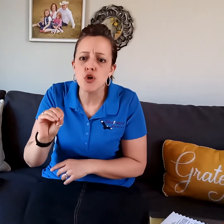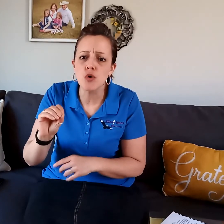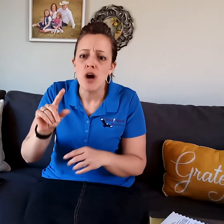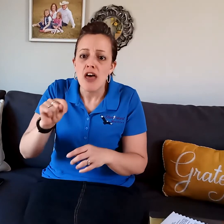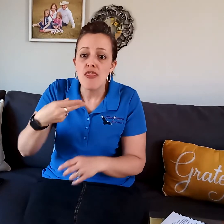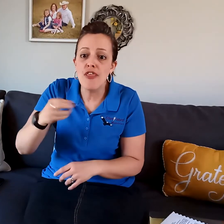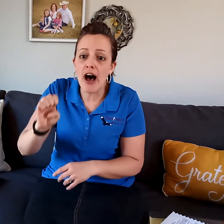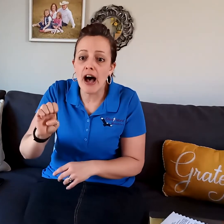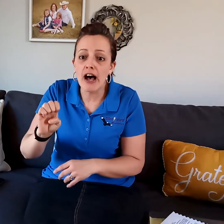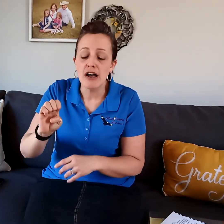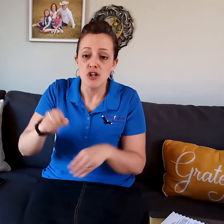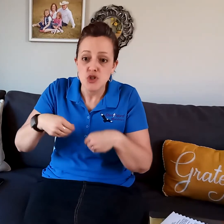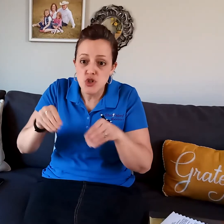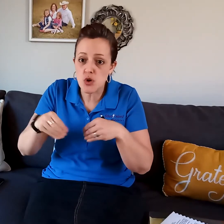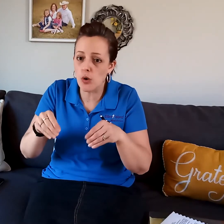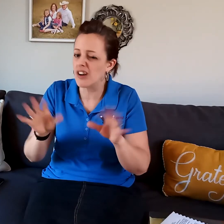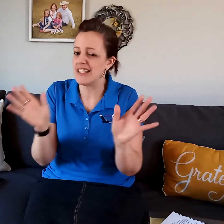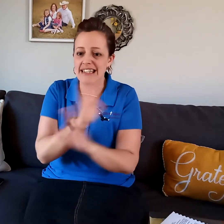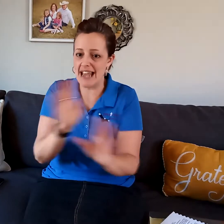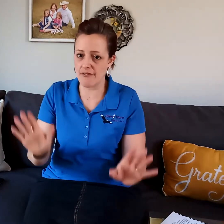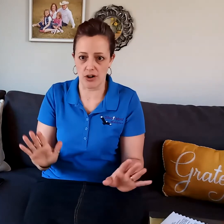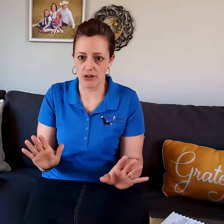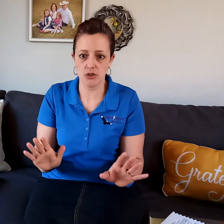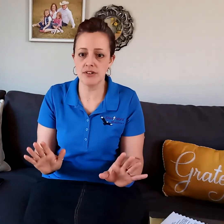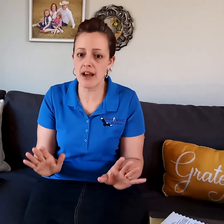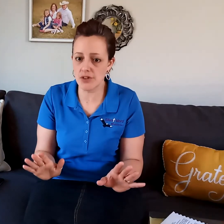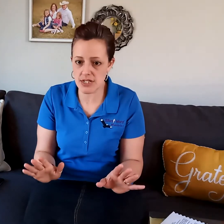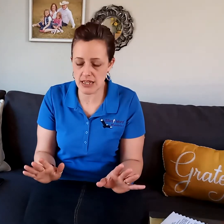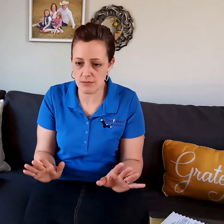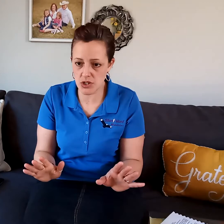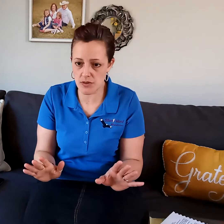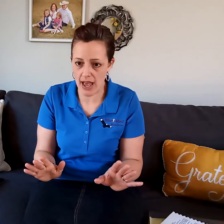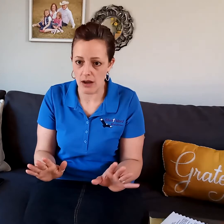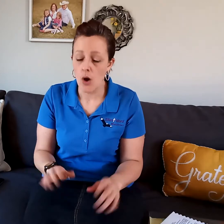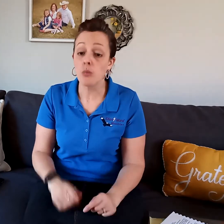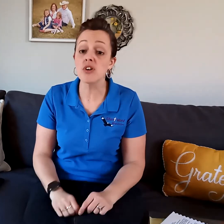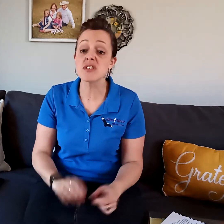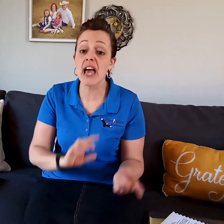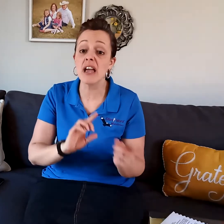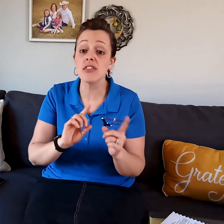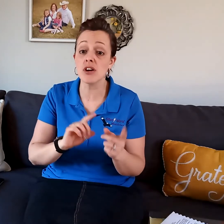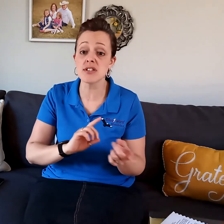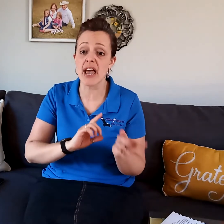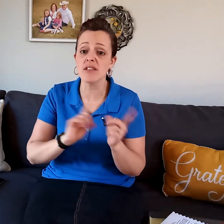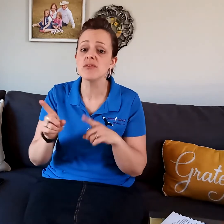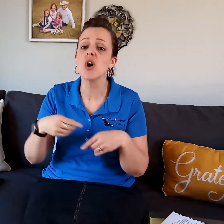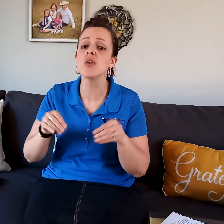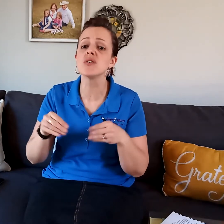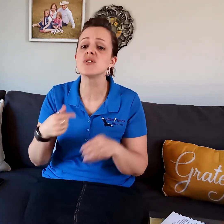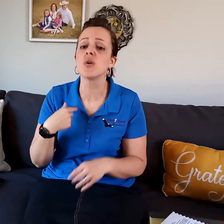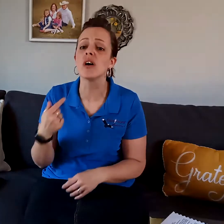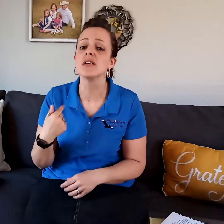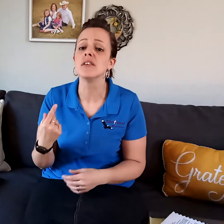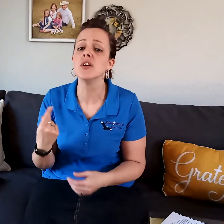to the store. Never. You'll never see them do that. They'll say, go to the store, you and